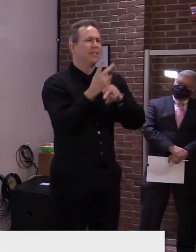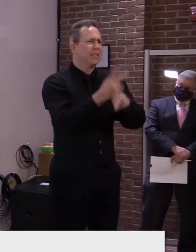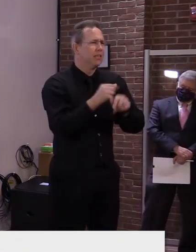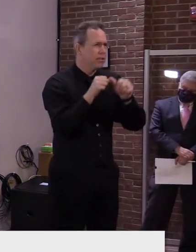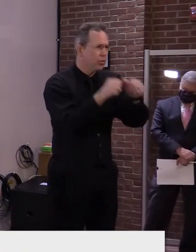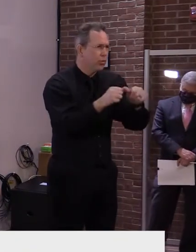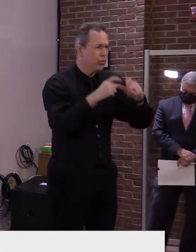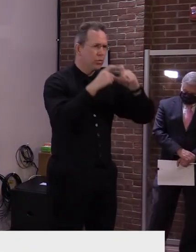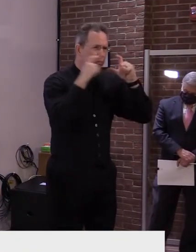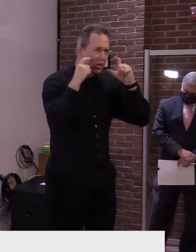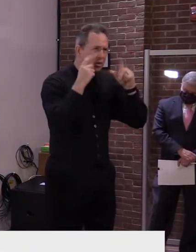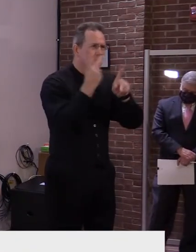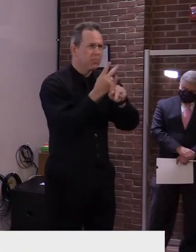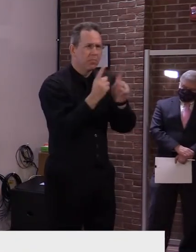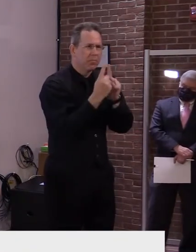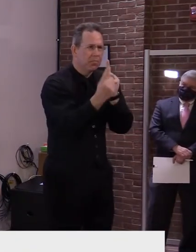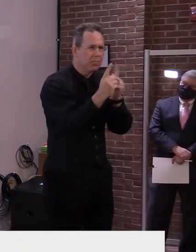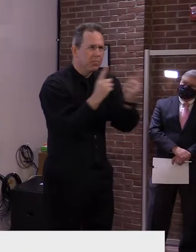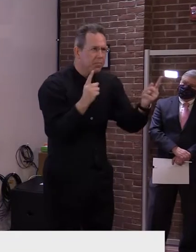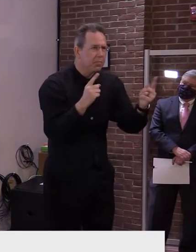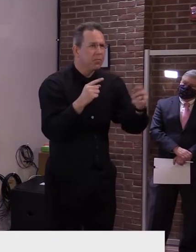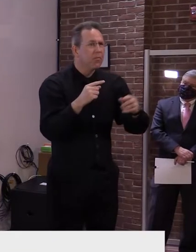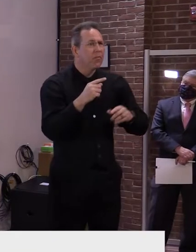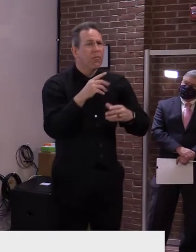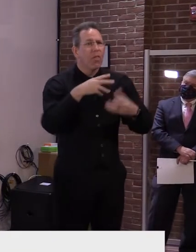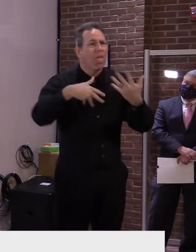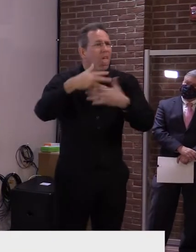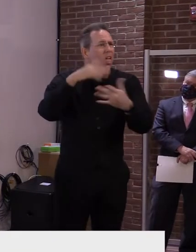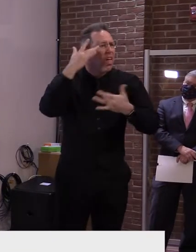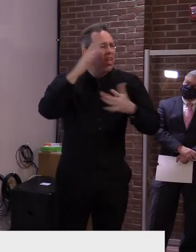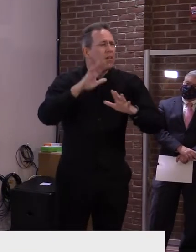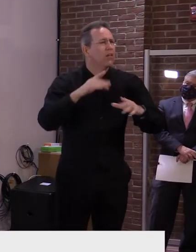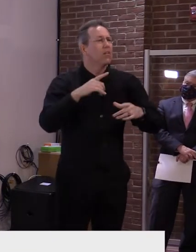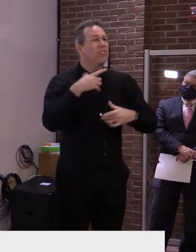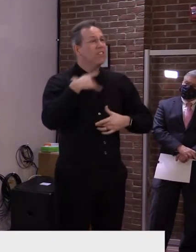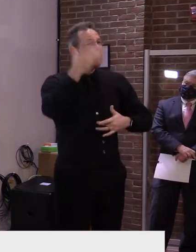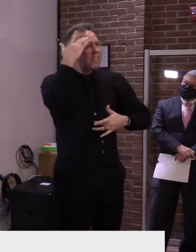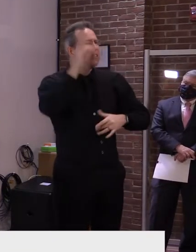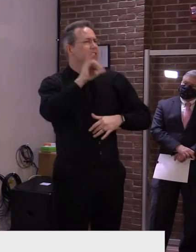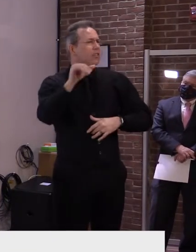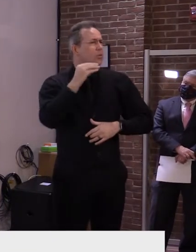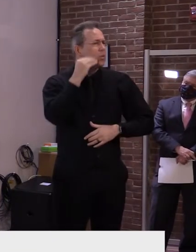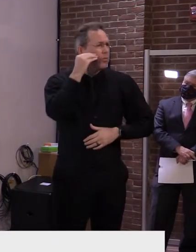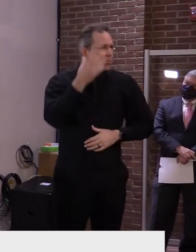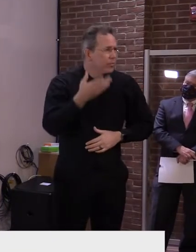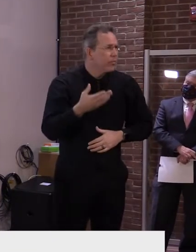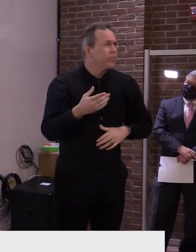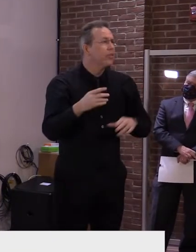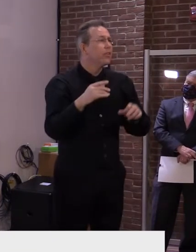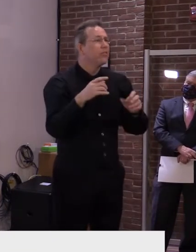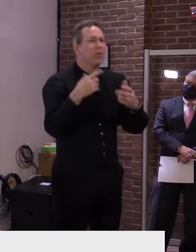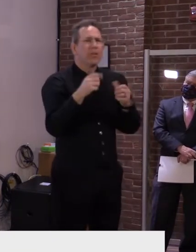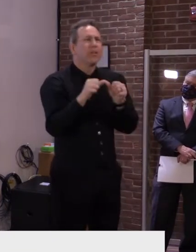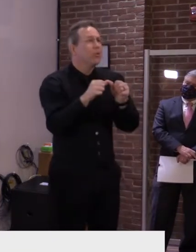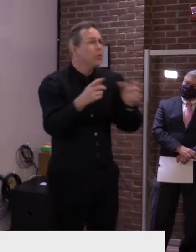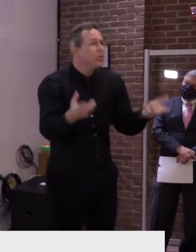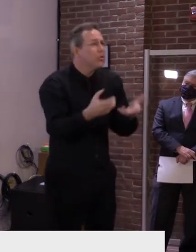when sick, and continue to get tested so we can stop the spread of the virus in its